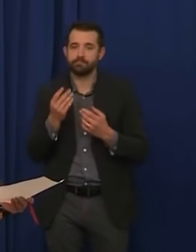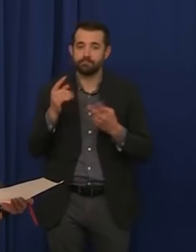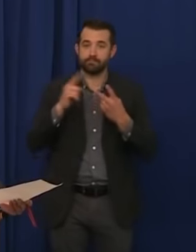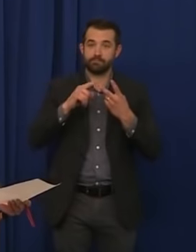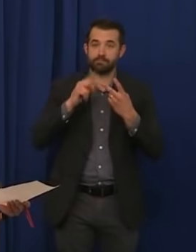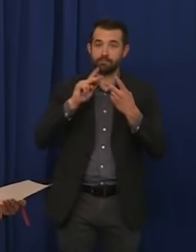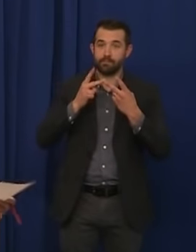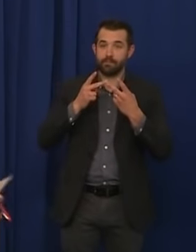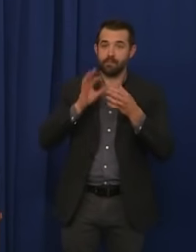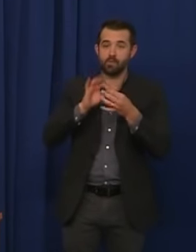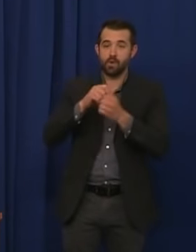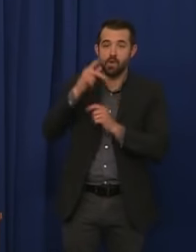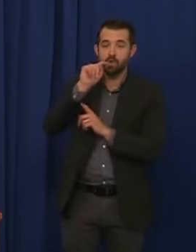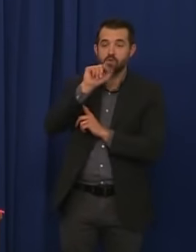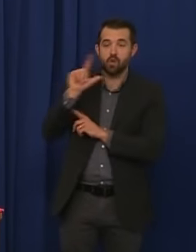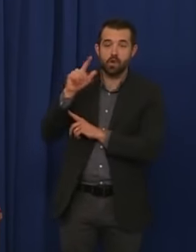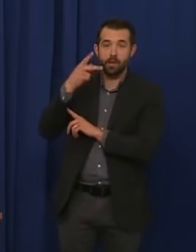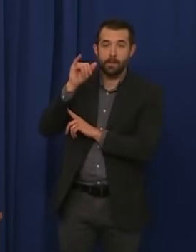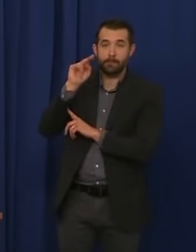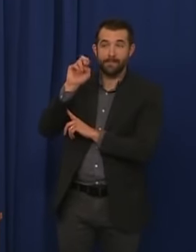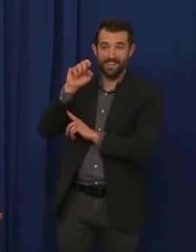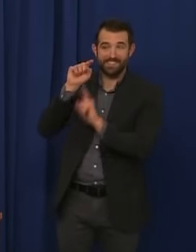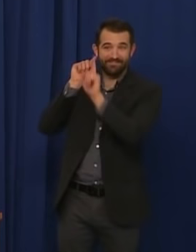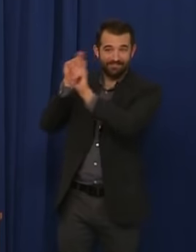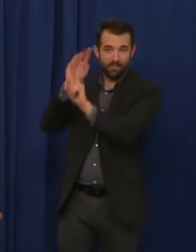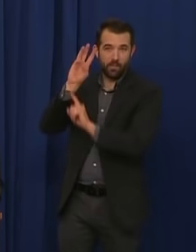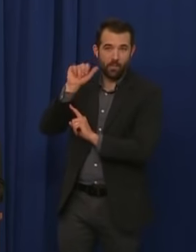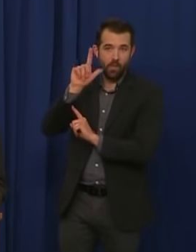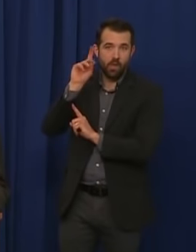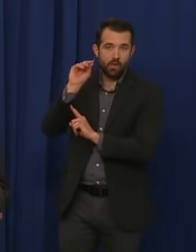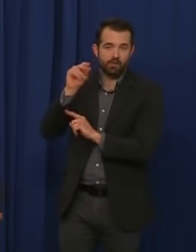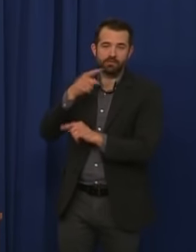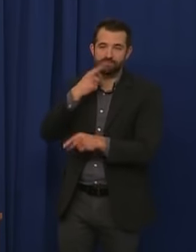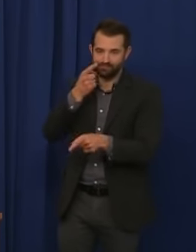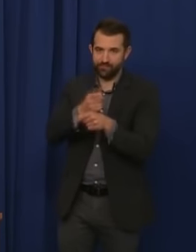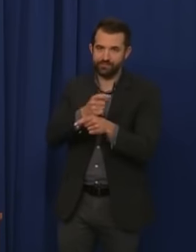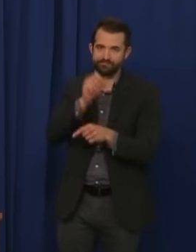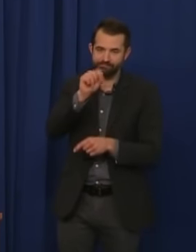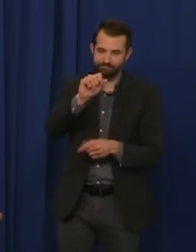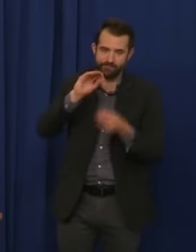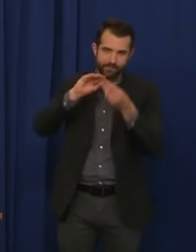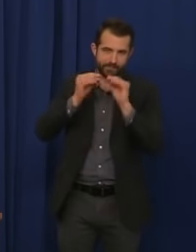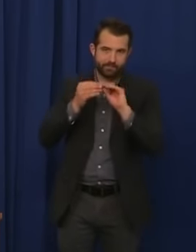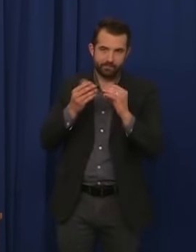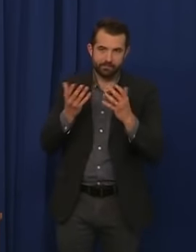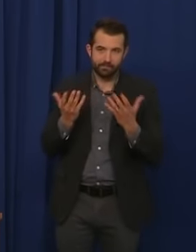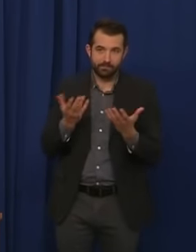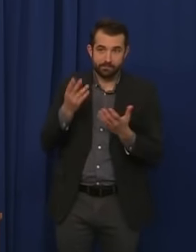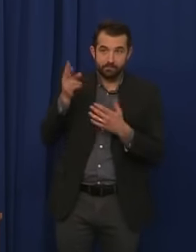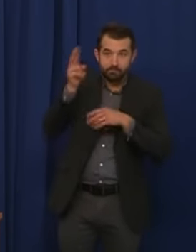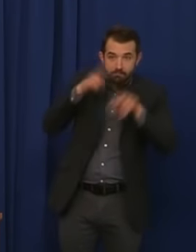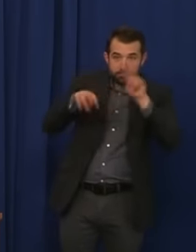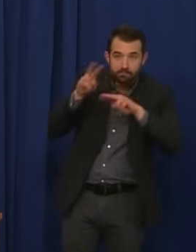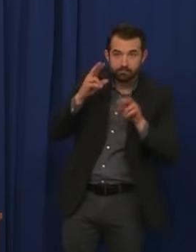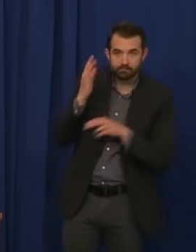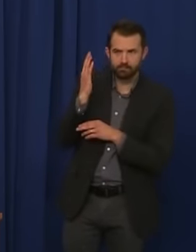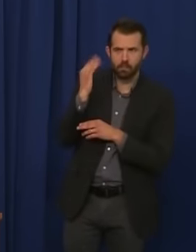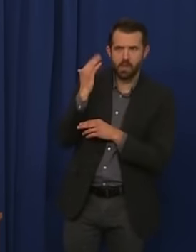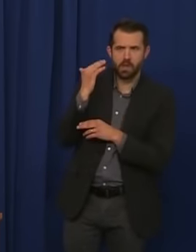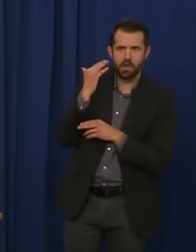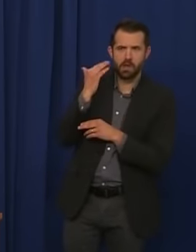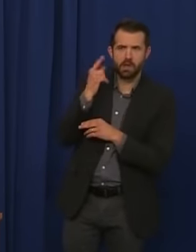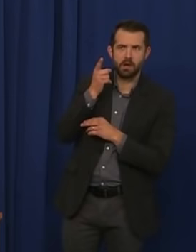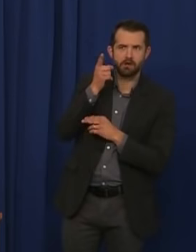Pines, you're correct with respect to the numbers. We can't speculate or don't have any insight into any